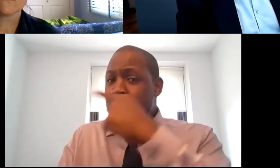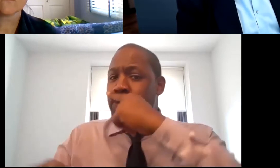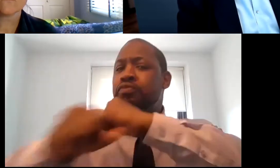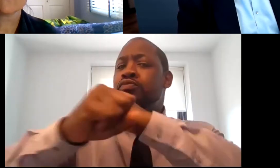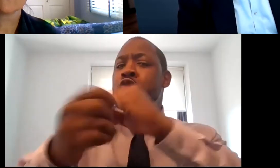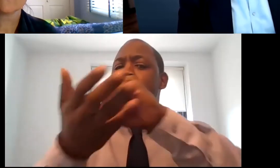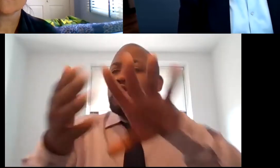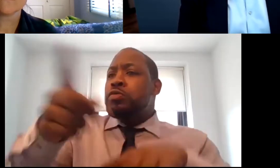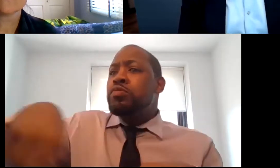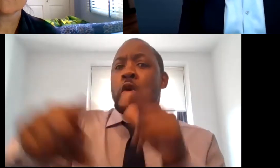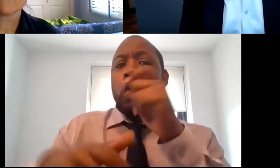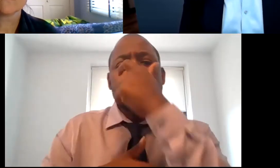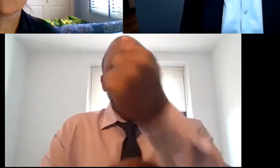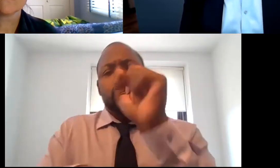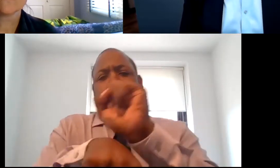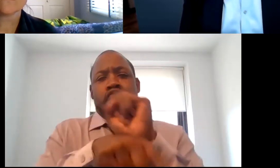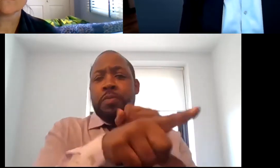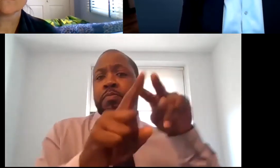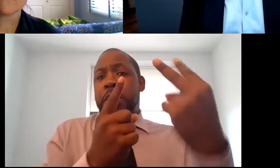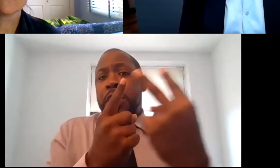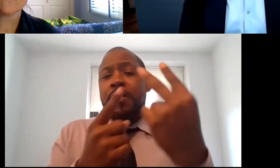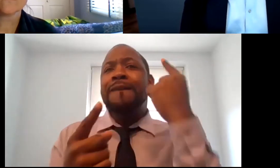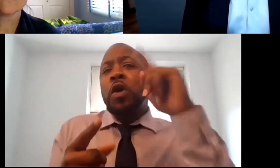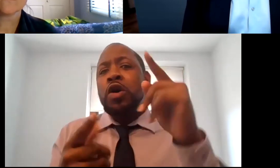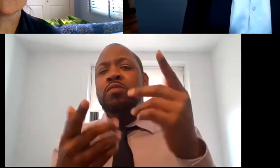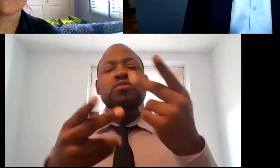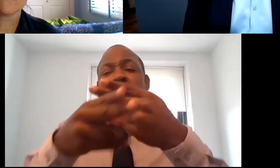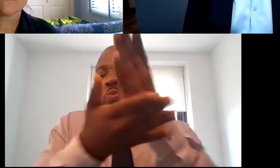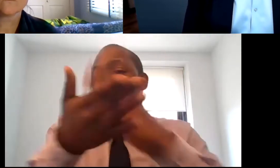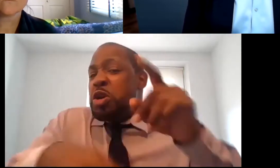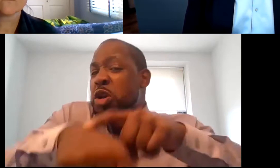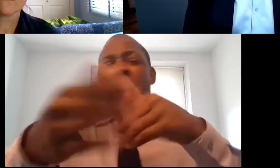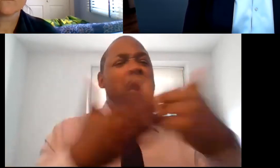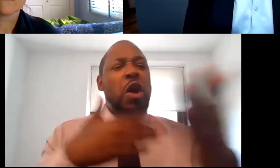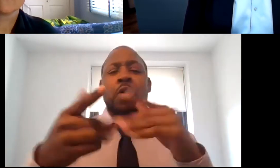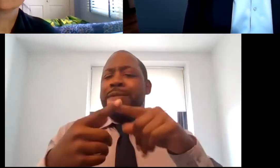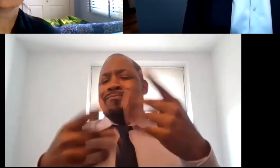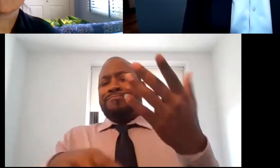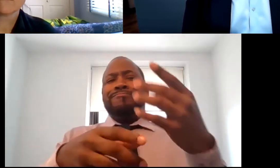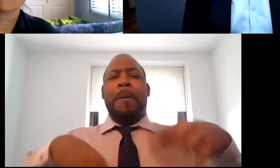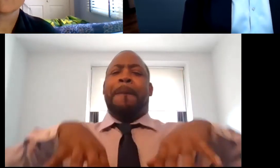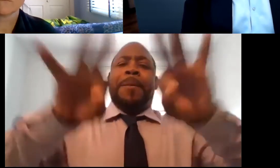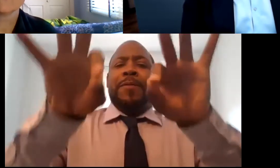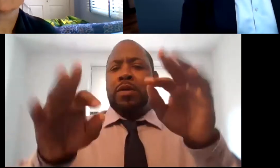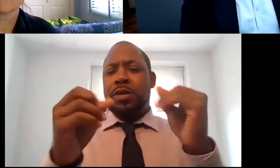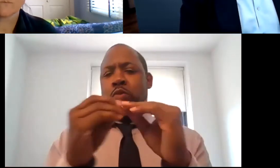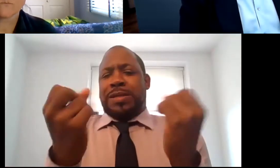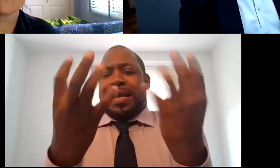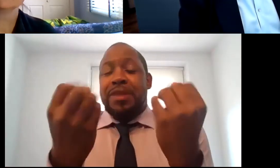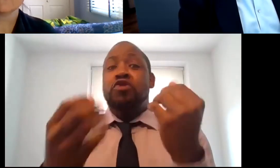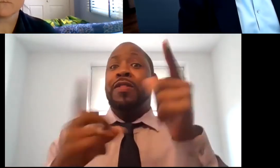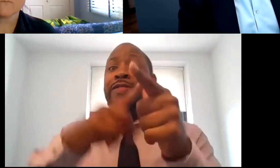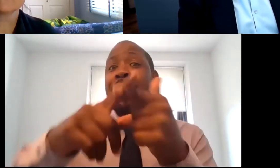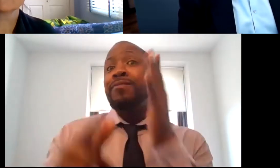work in Perspectives with that population of the people they serve. I'm sure that a lot of people would be interested in using their sign language skills